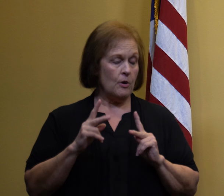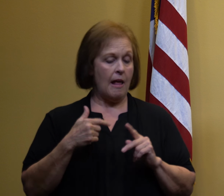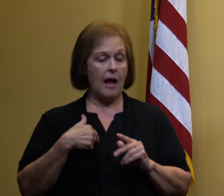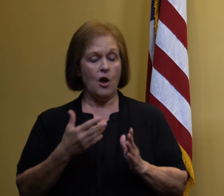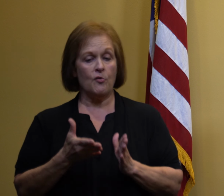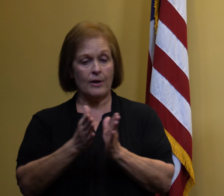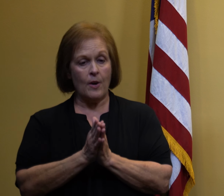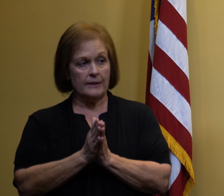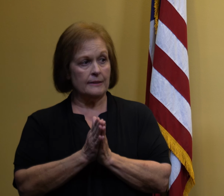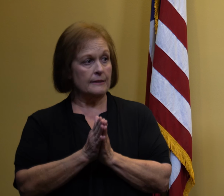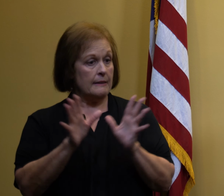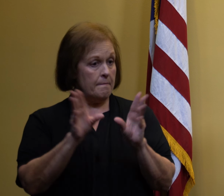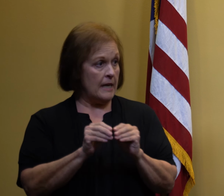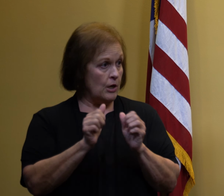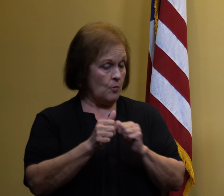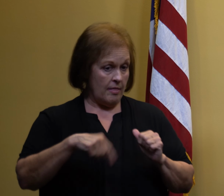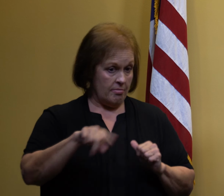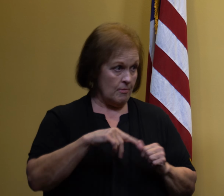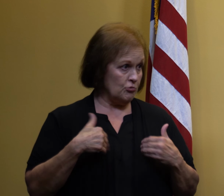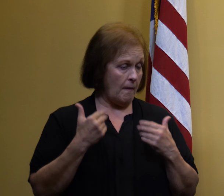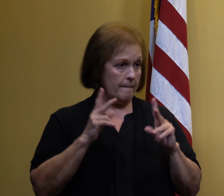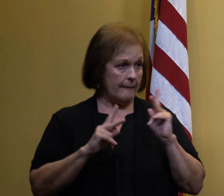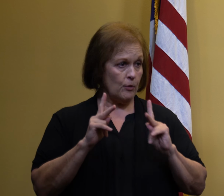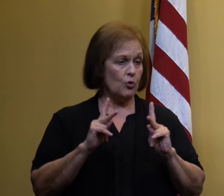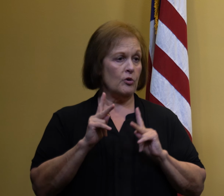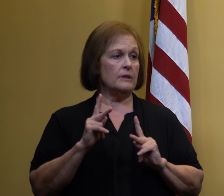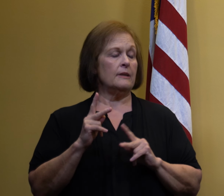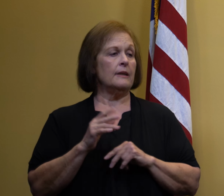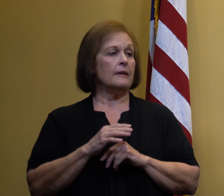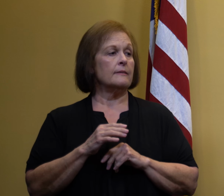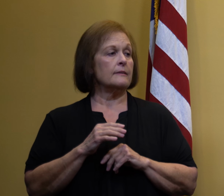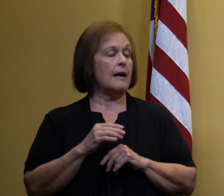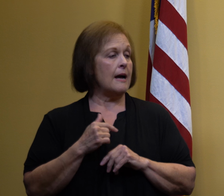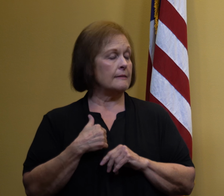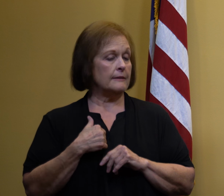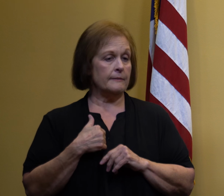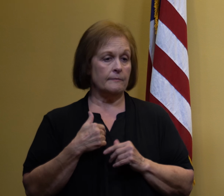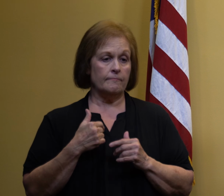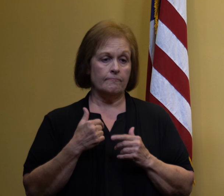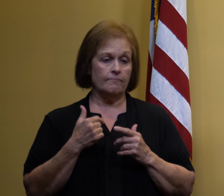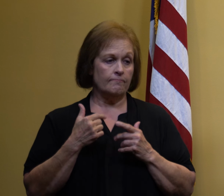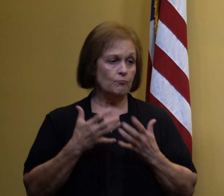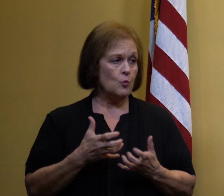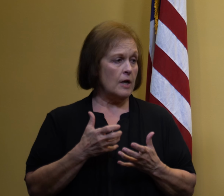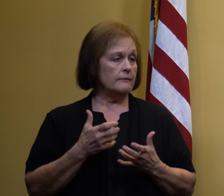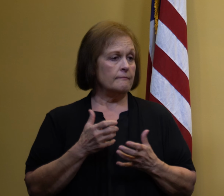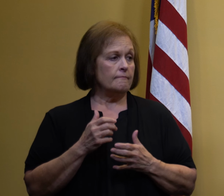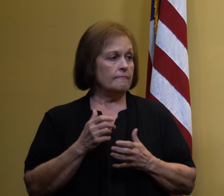requested a meeting with these young people. I am determined to